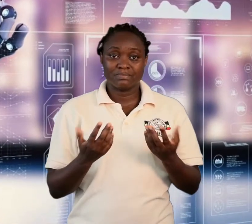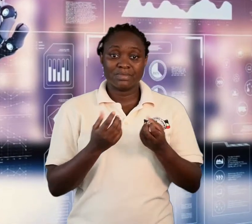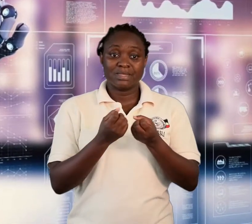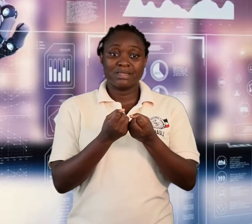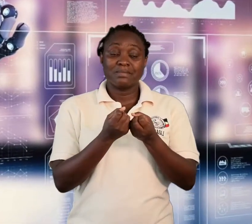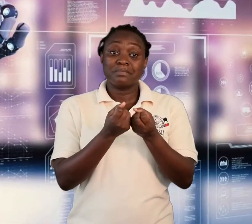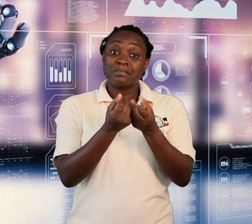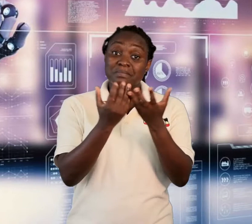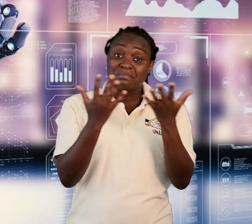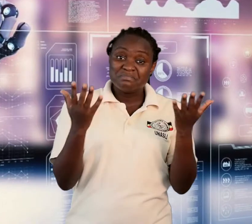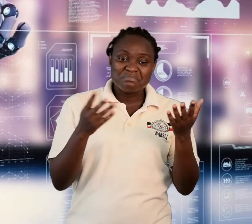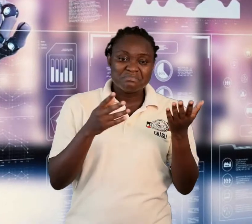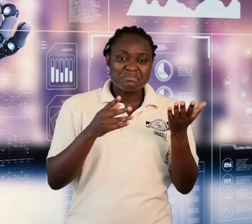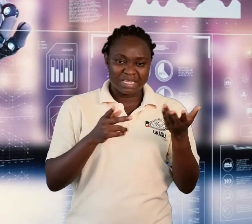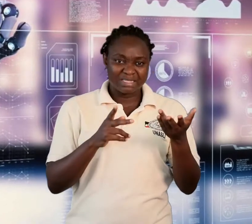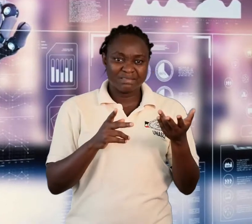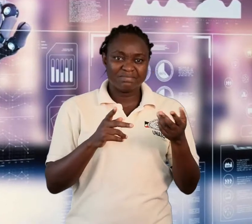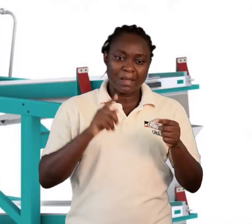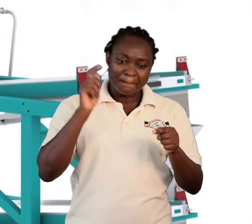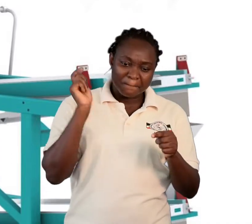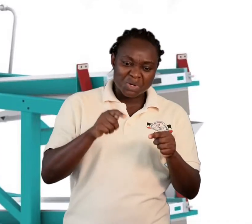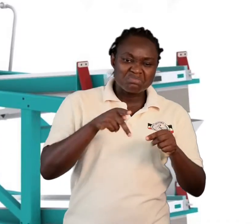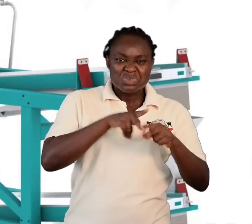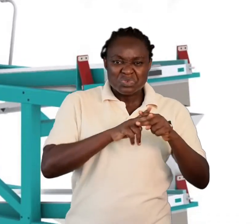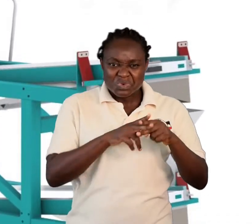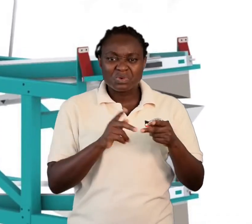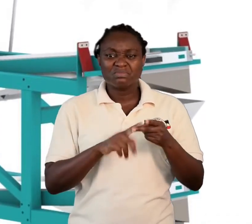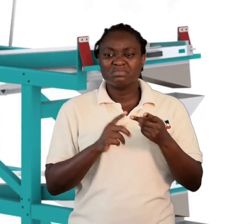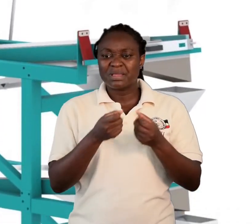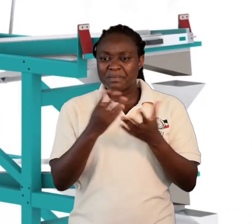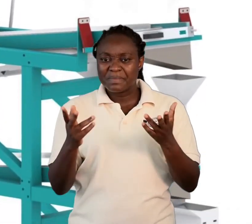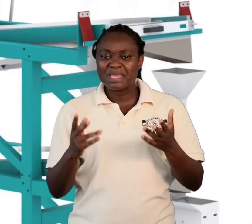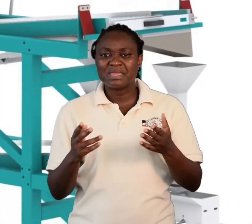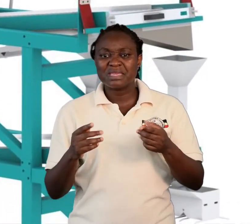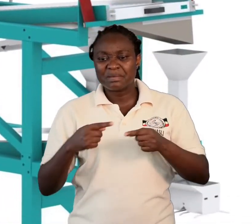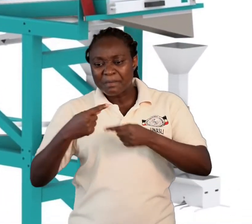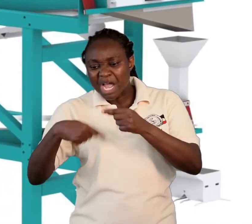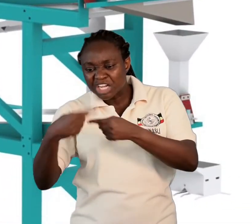be machines, and quite many other things.